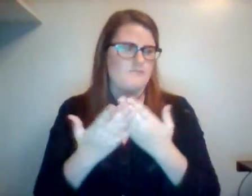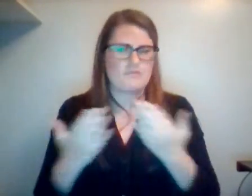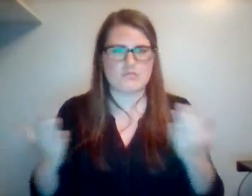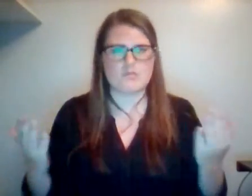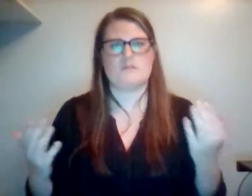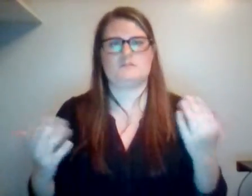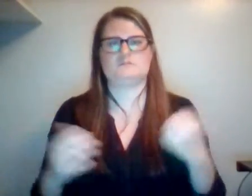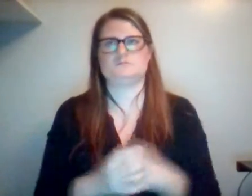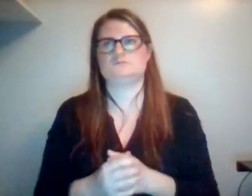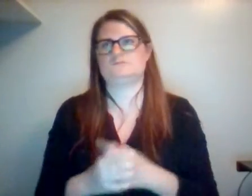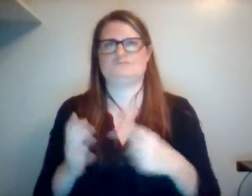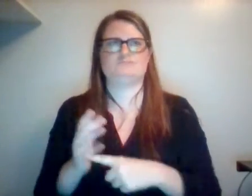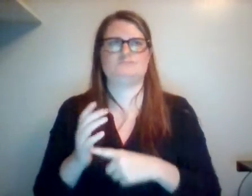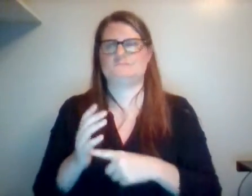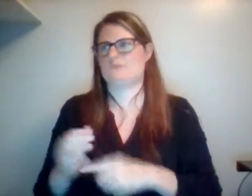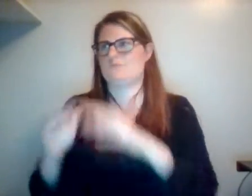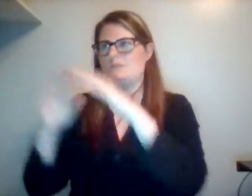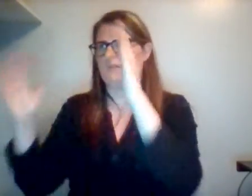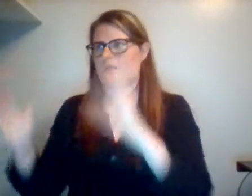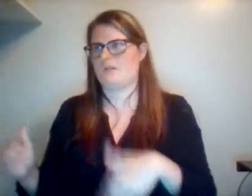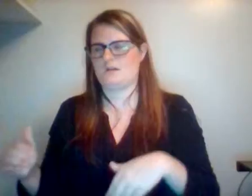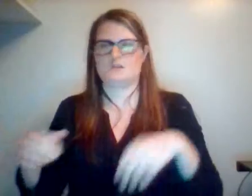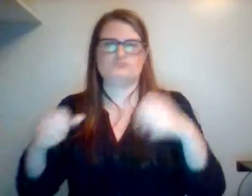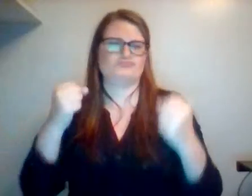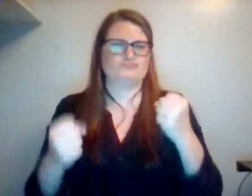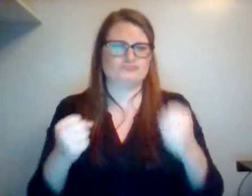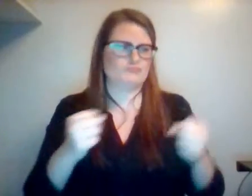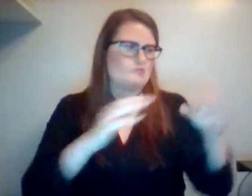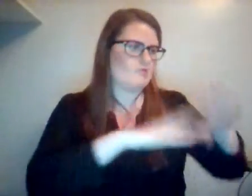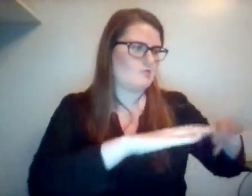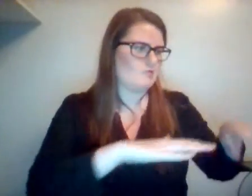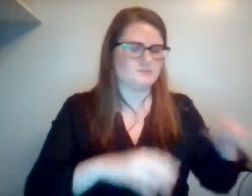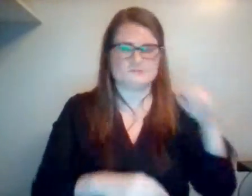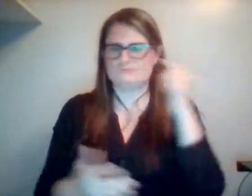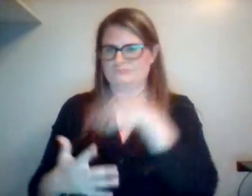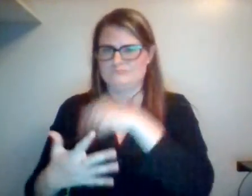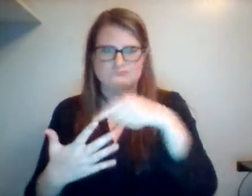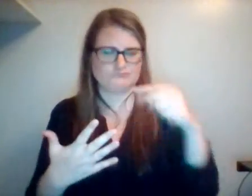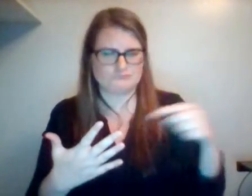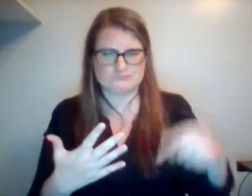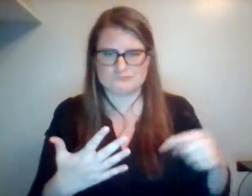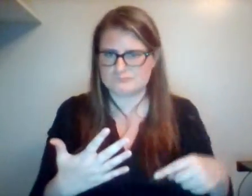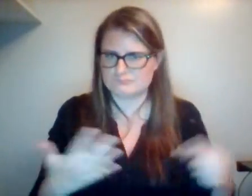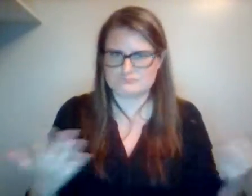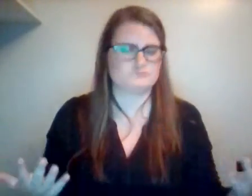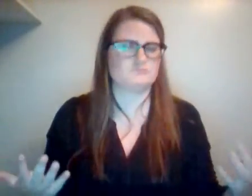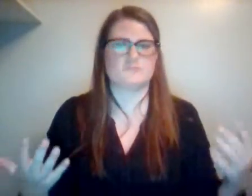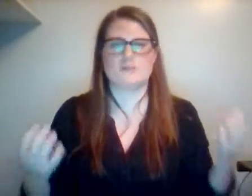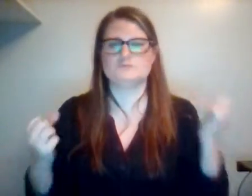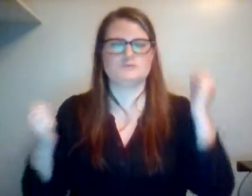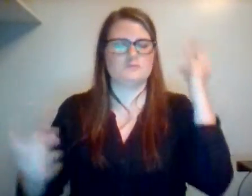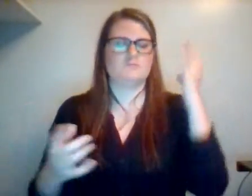house, the car, the finances, dozens of other things. Life is full of weighty responsibilities, and we